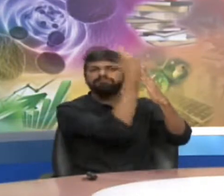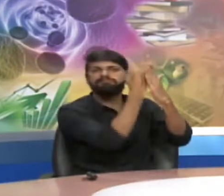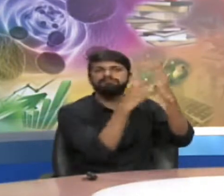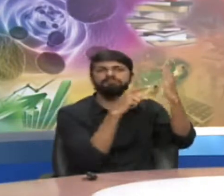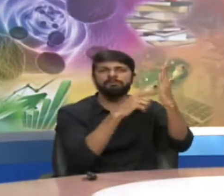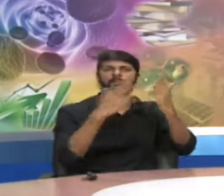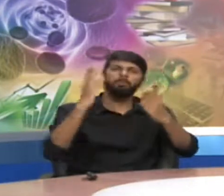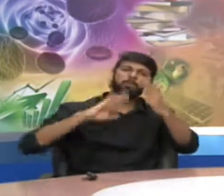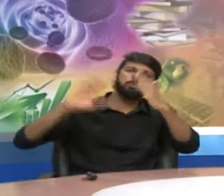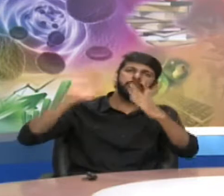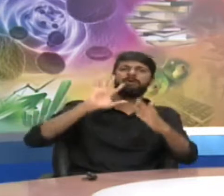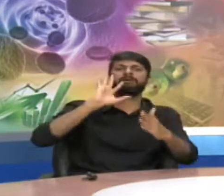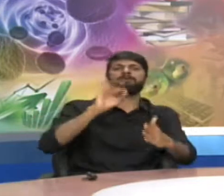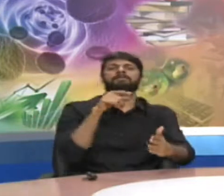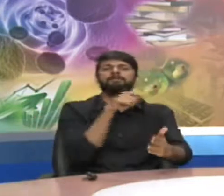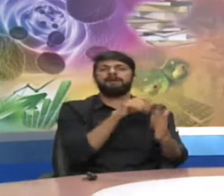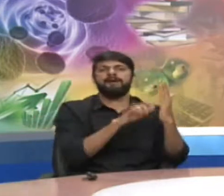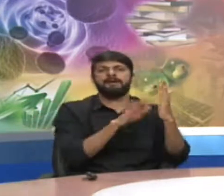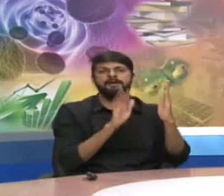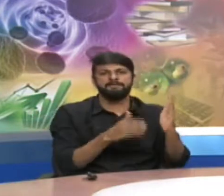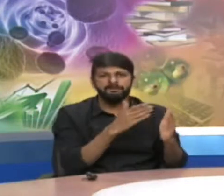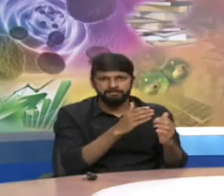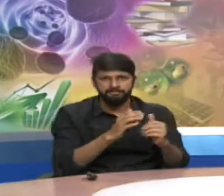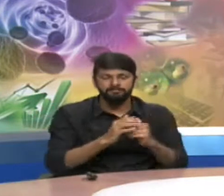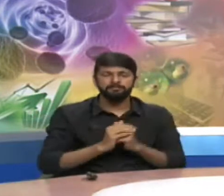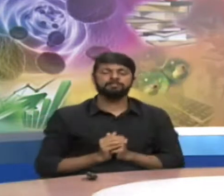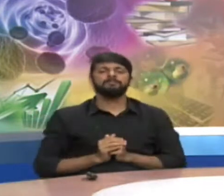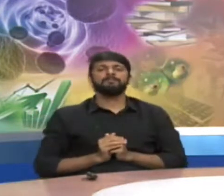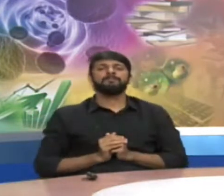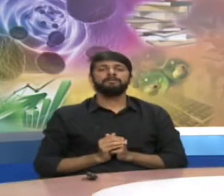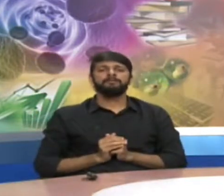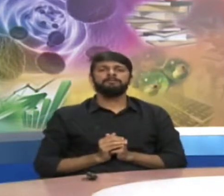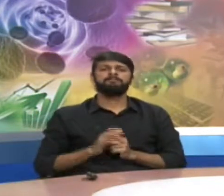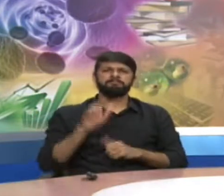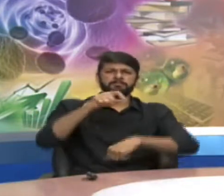BC to 700 AD.